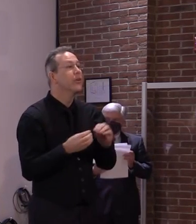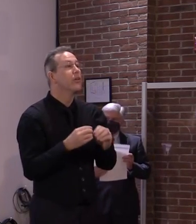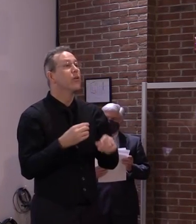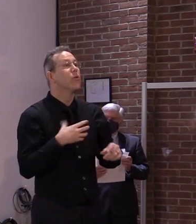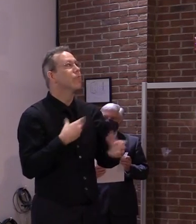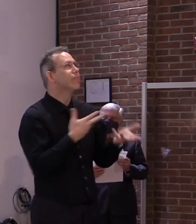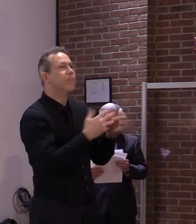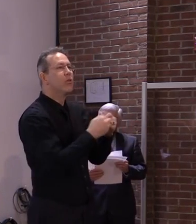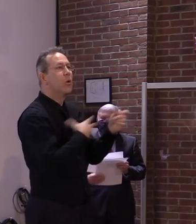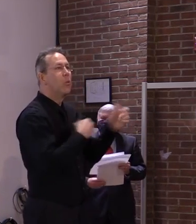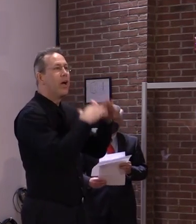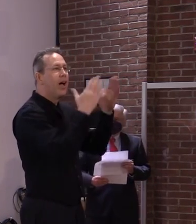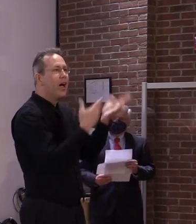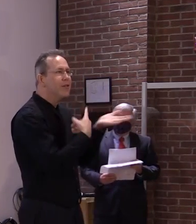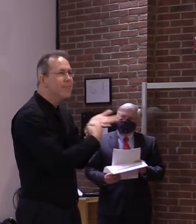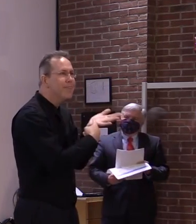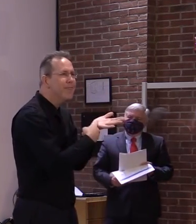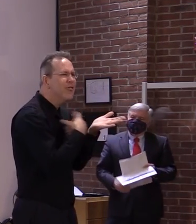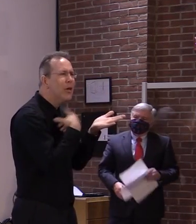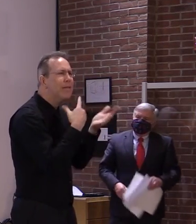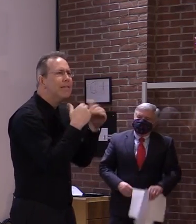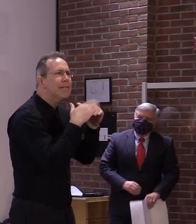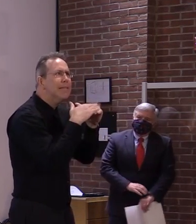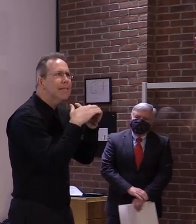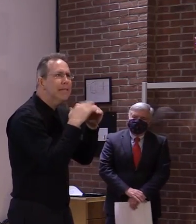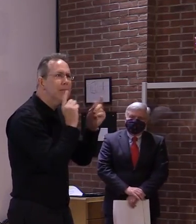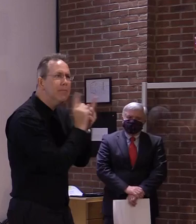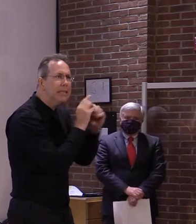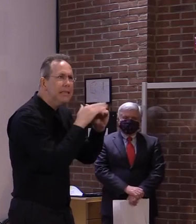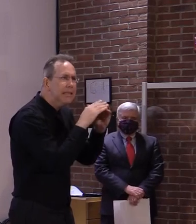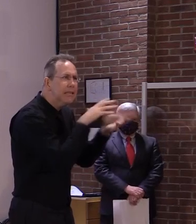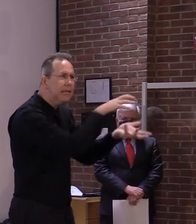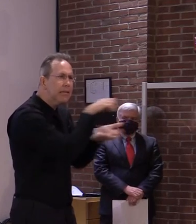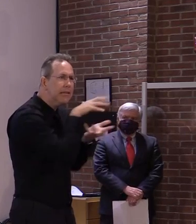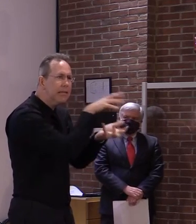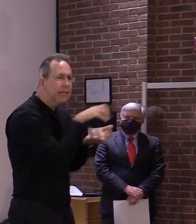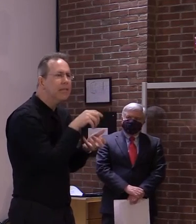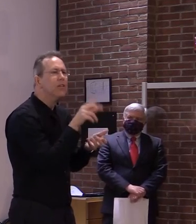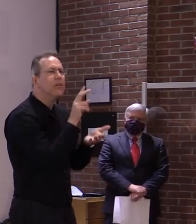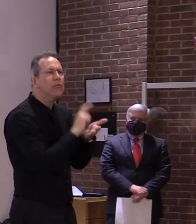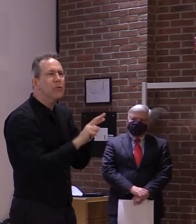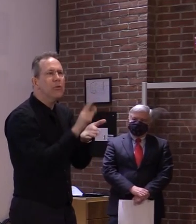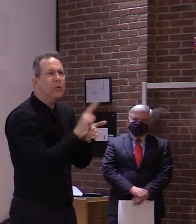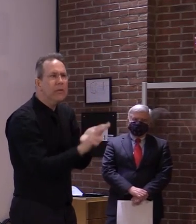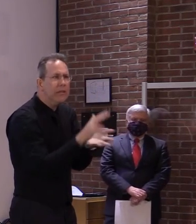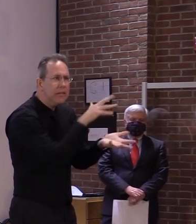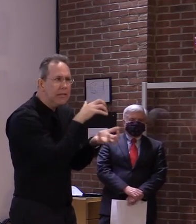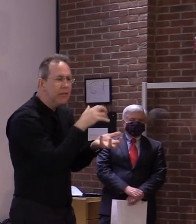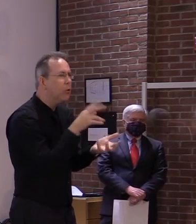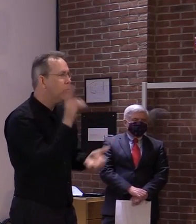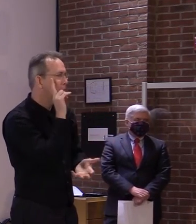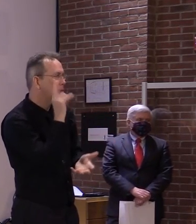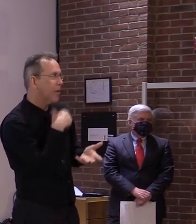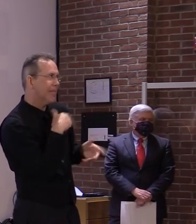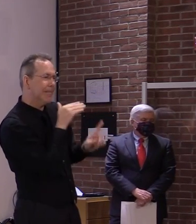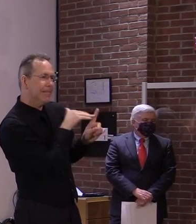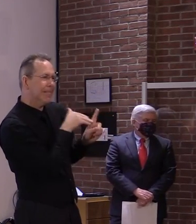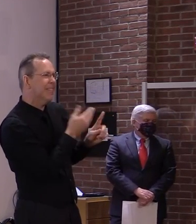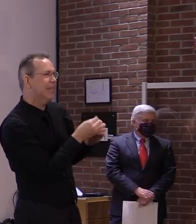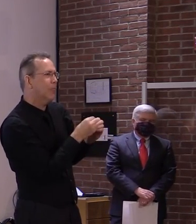minimum supply for the next 3 weeks. So again, stay tuned. We'll see what that means next week.